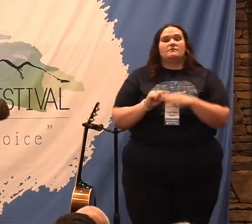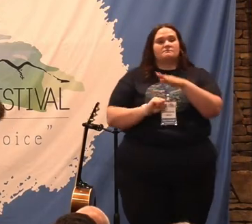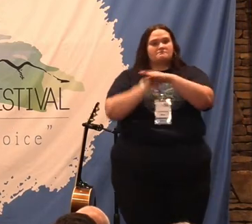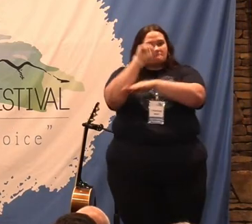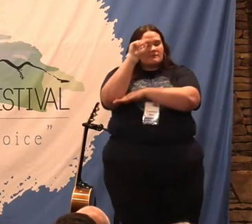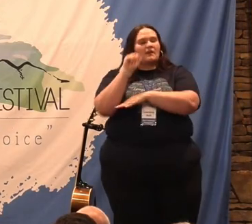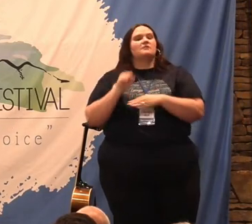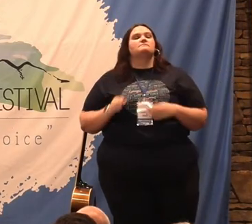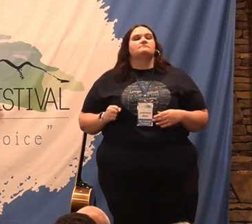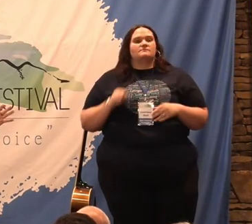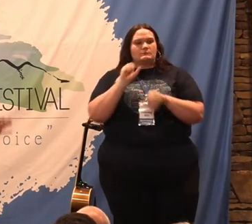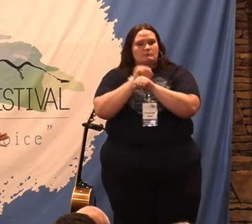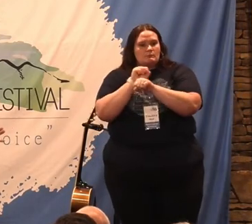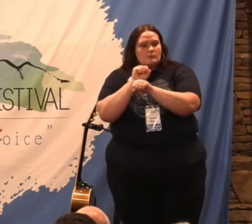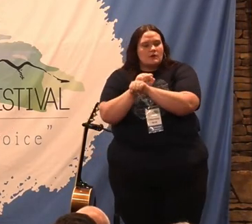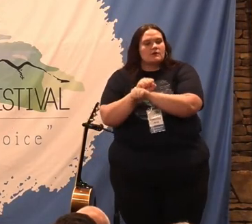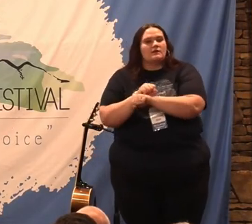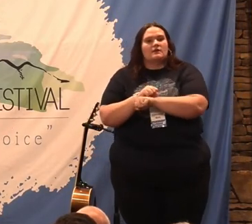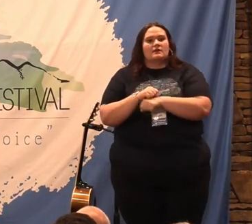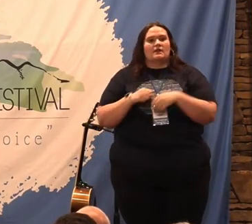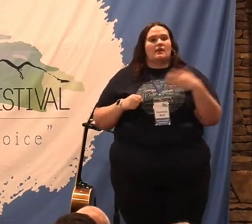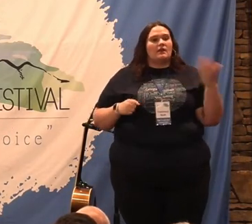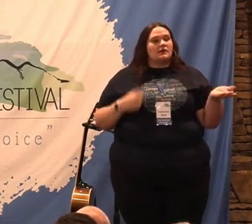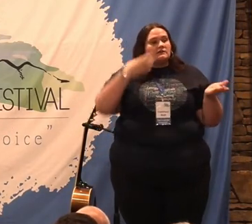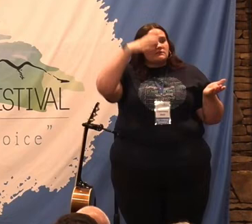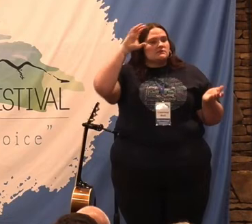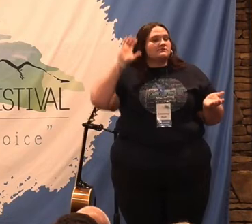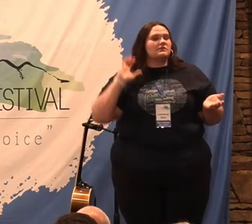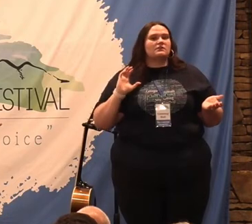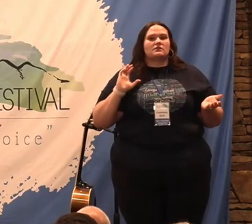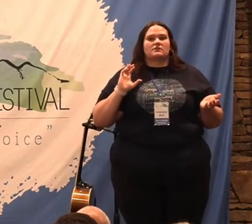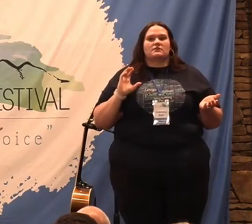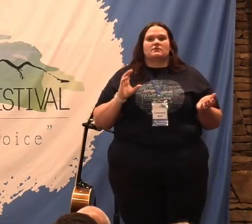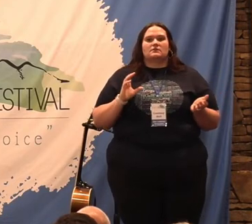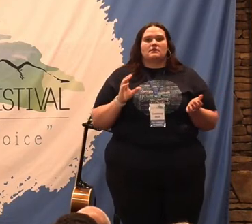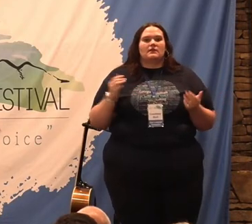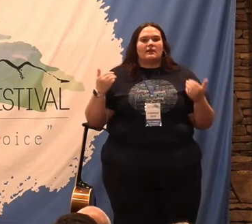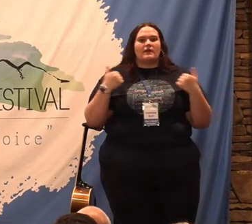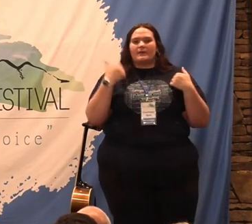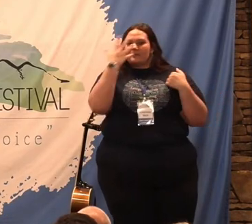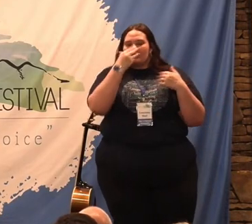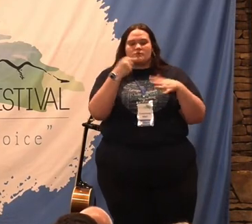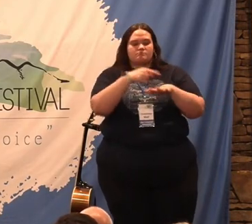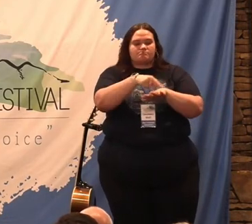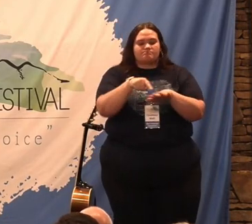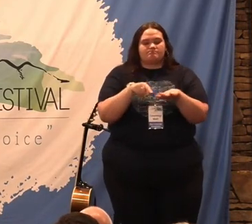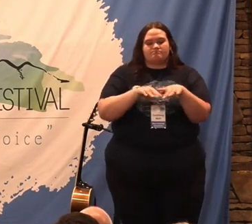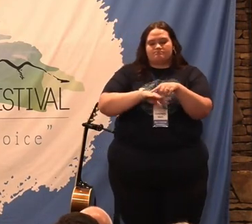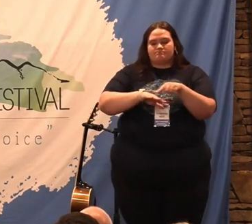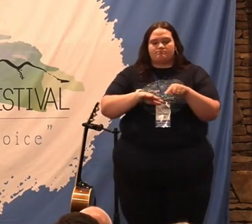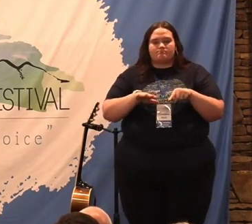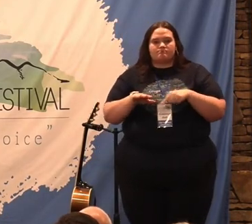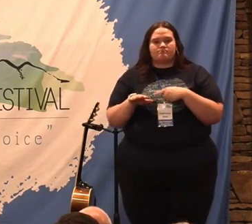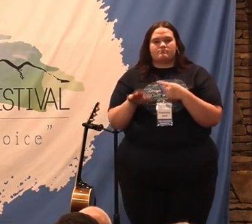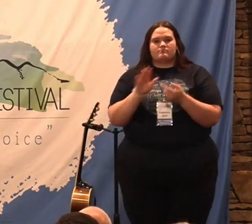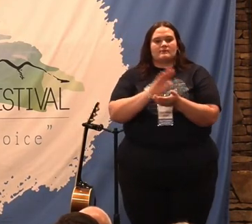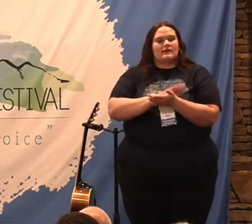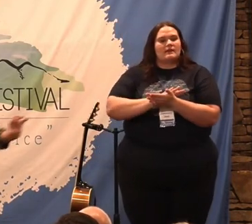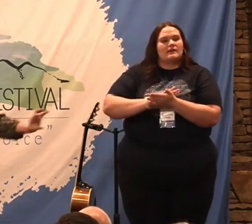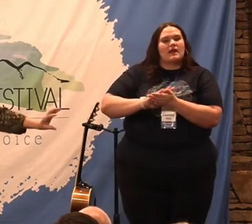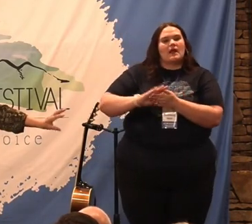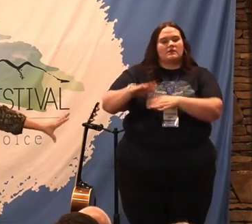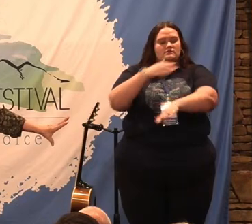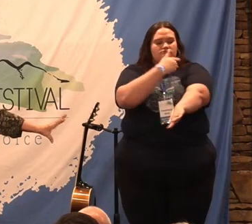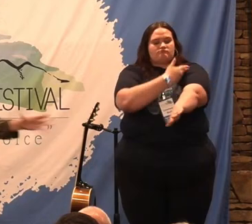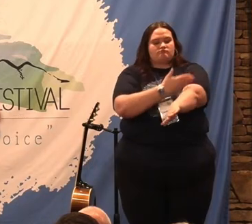work, and in no time at all, there stood Cinderella, coiffed, manicured, dressed in a stylish long-sleeved